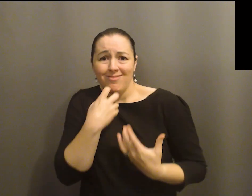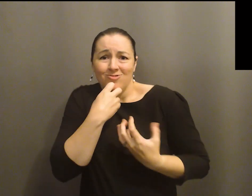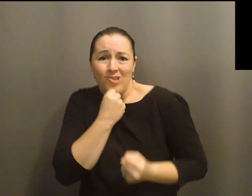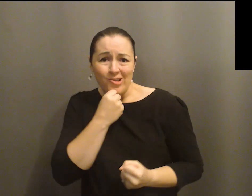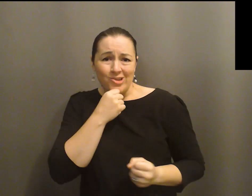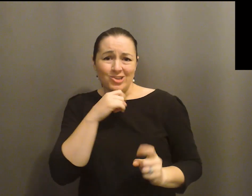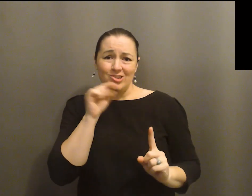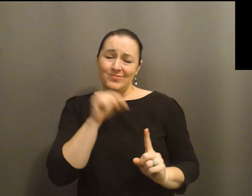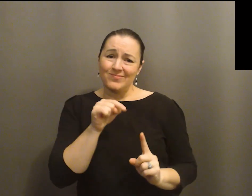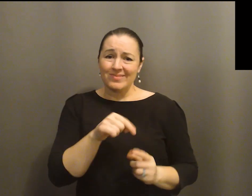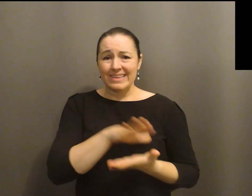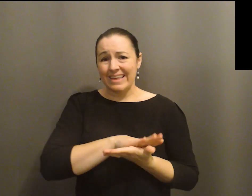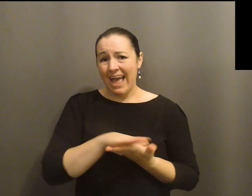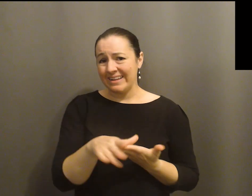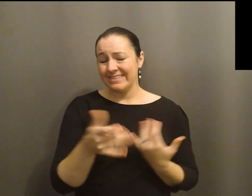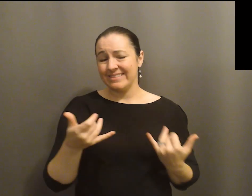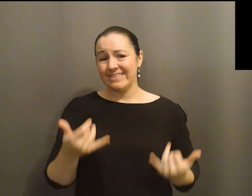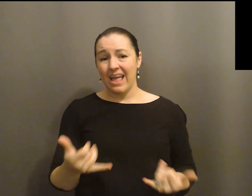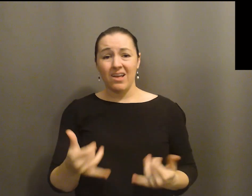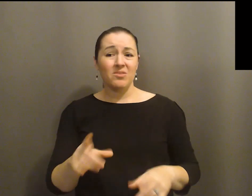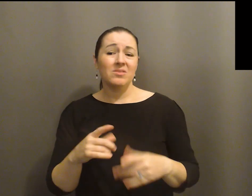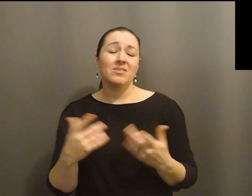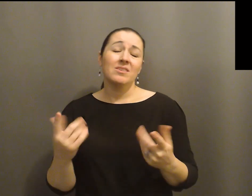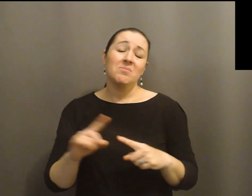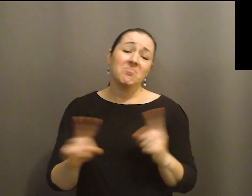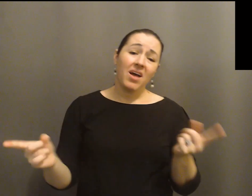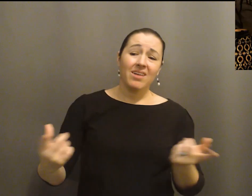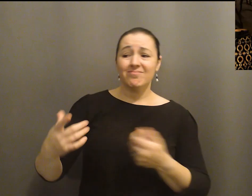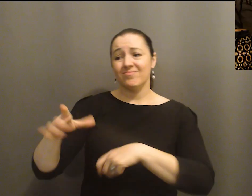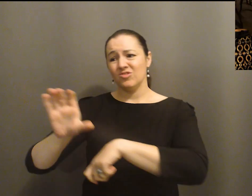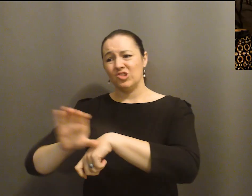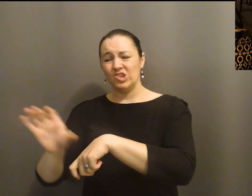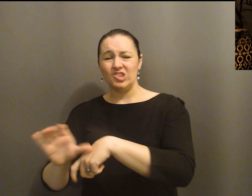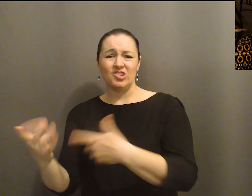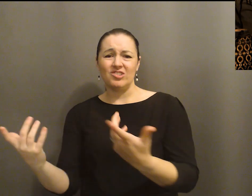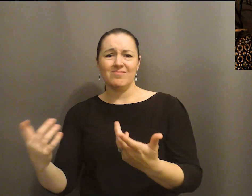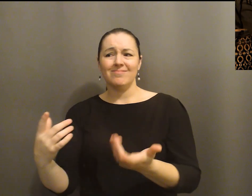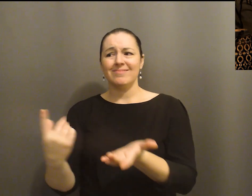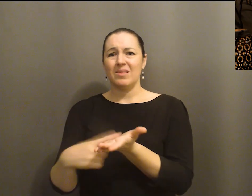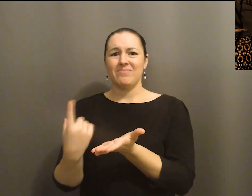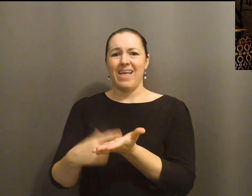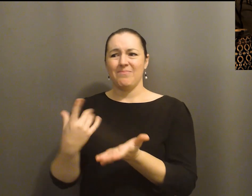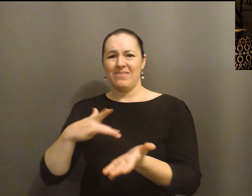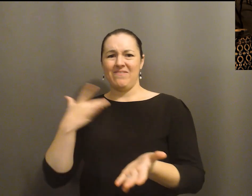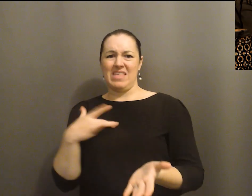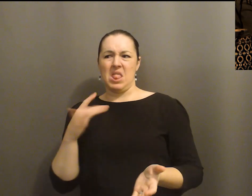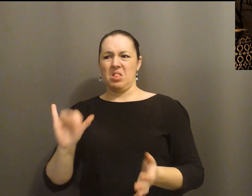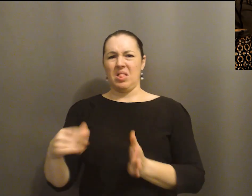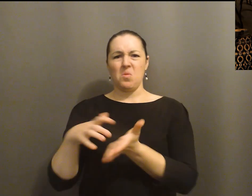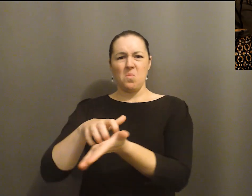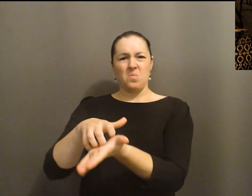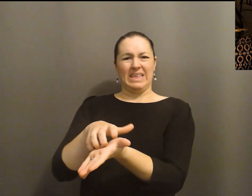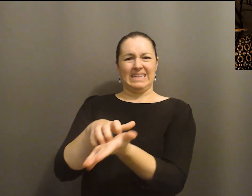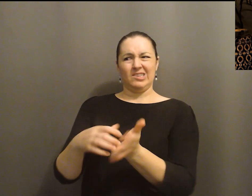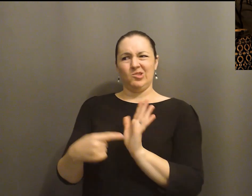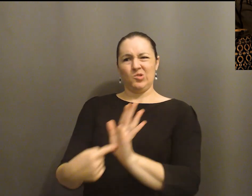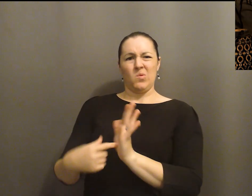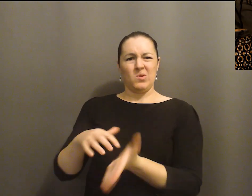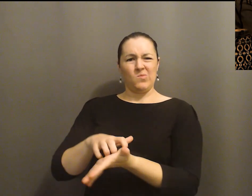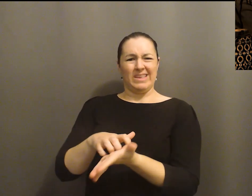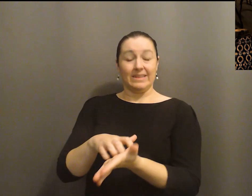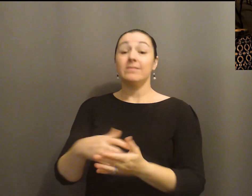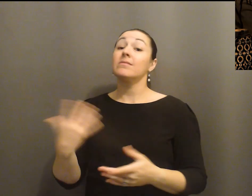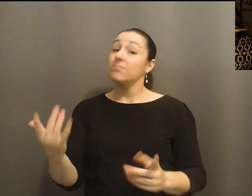In today's world Even in the church Is not a valued virtue Anymore Somehow it's become A sign of weakness To be kind to people Especially